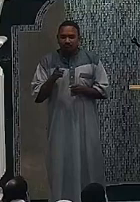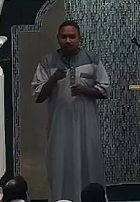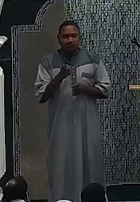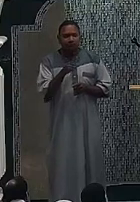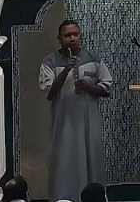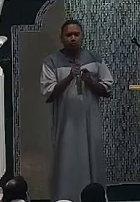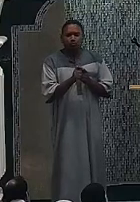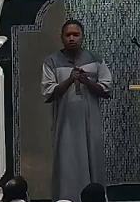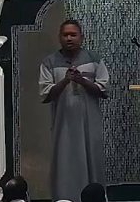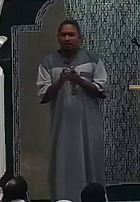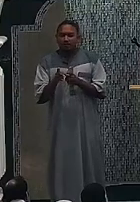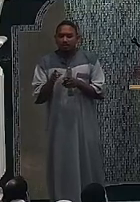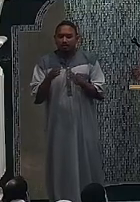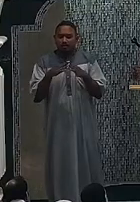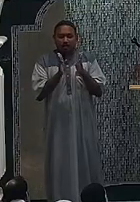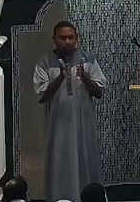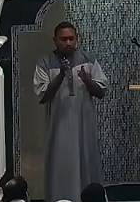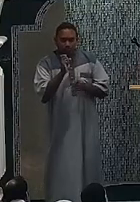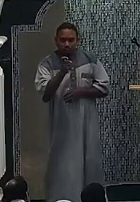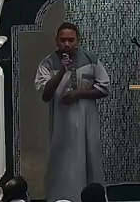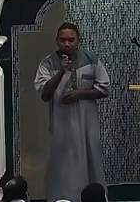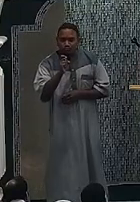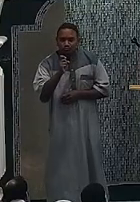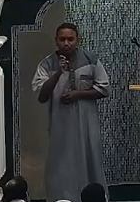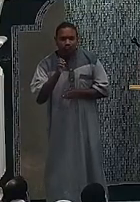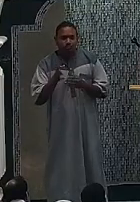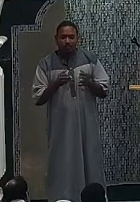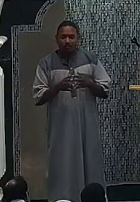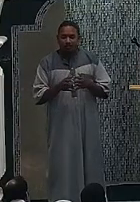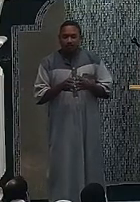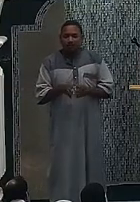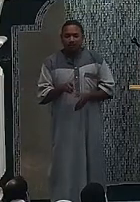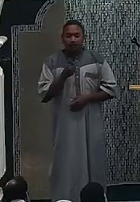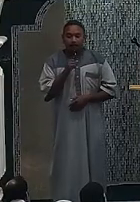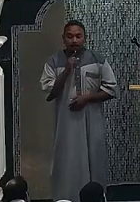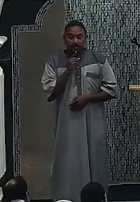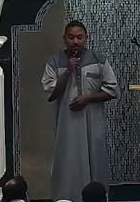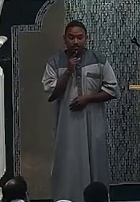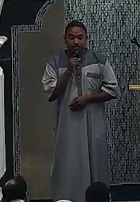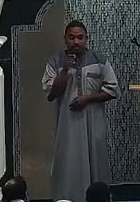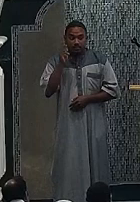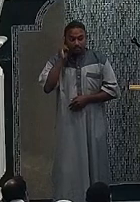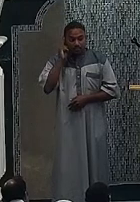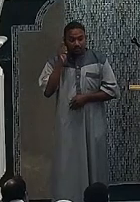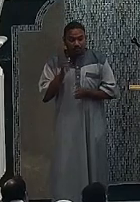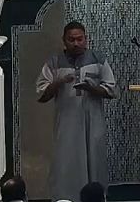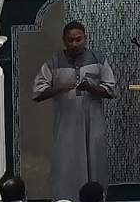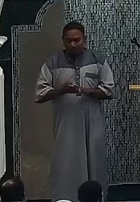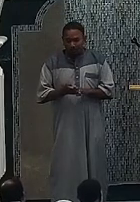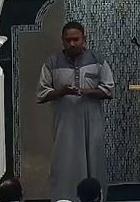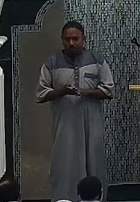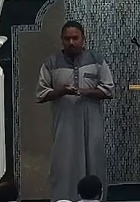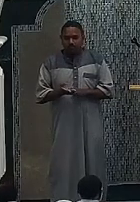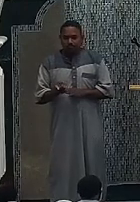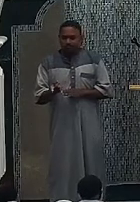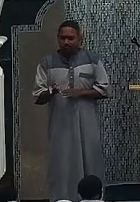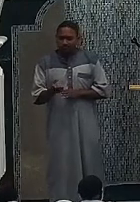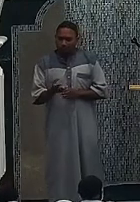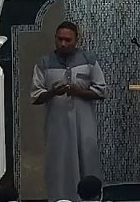a deaf community that right there under our noses, and they are not getting any of